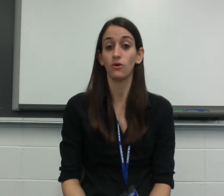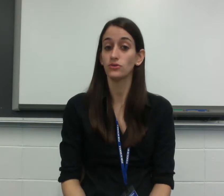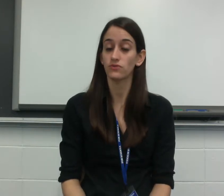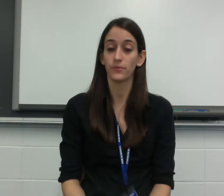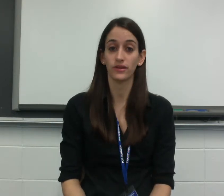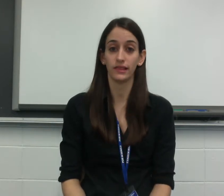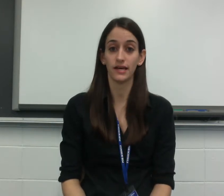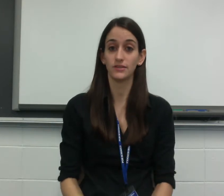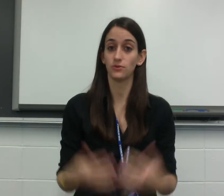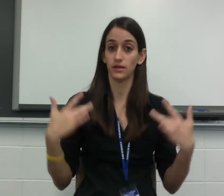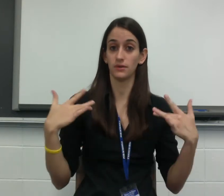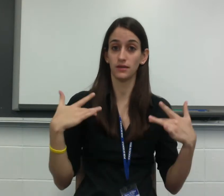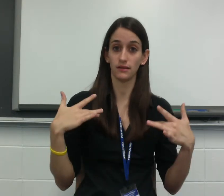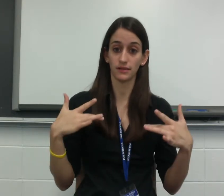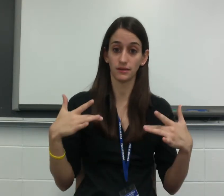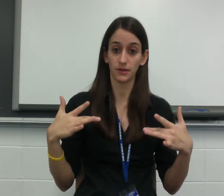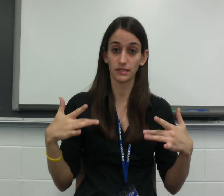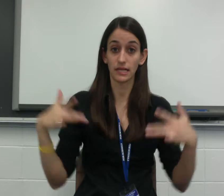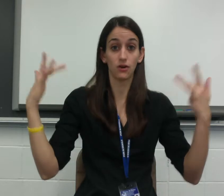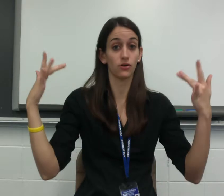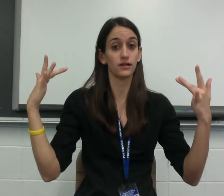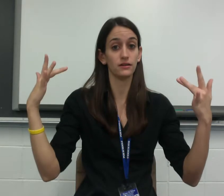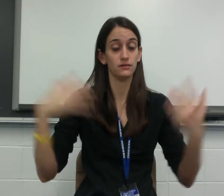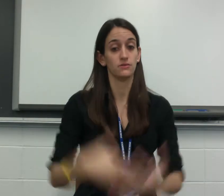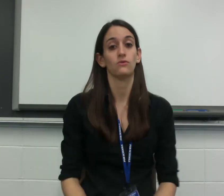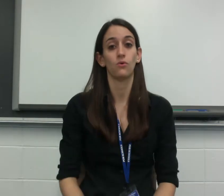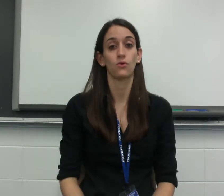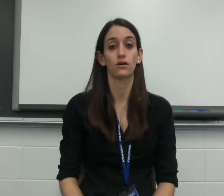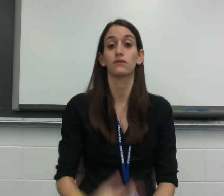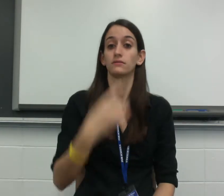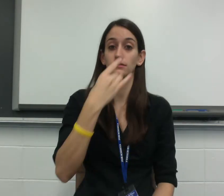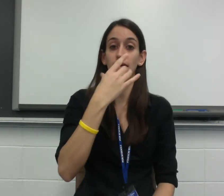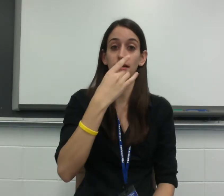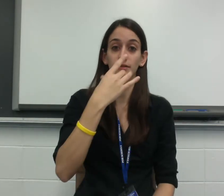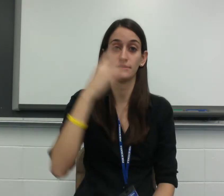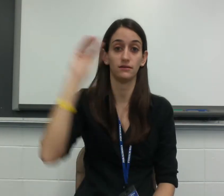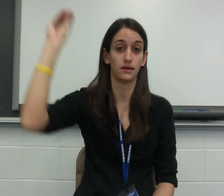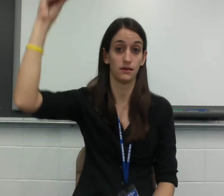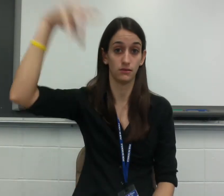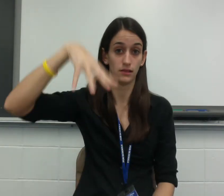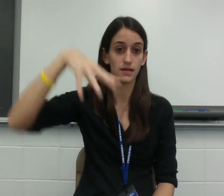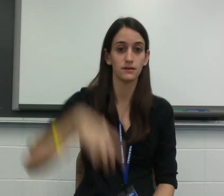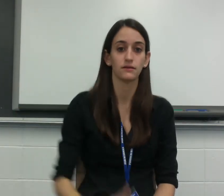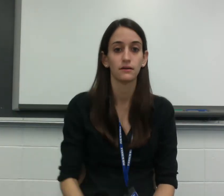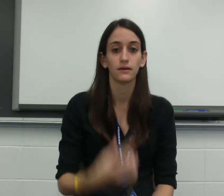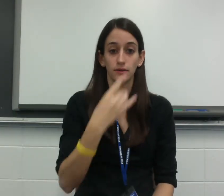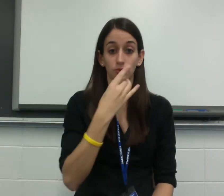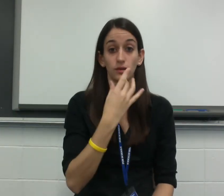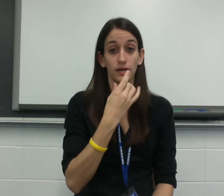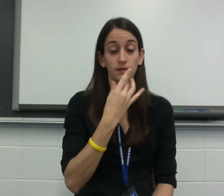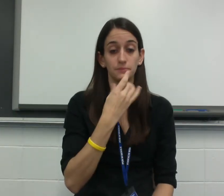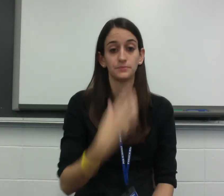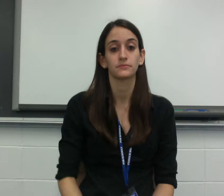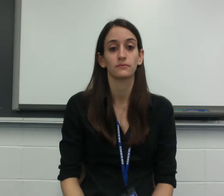also represent light, so it could be like something is lighthearted, or light as in a light, so light.